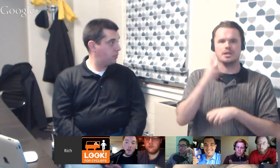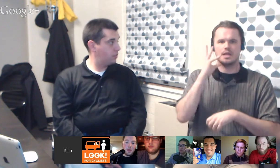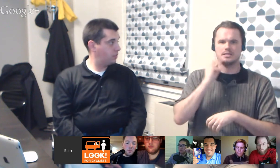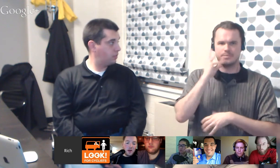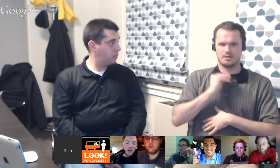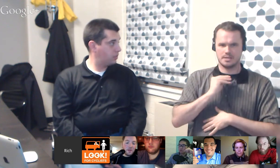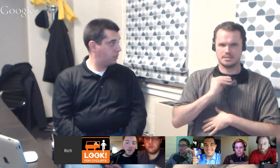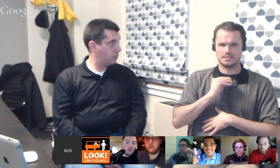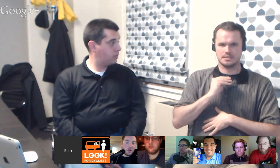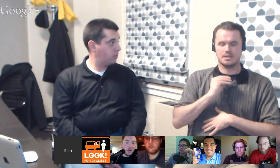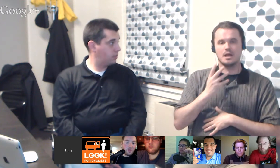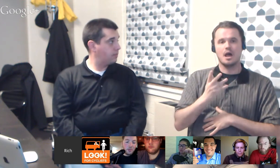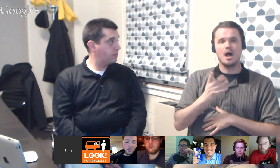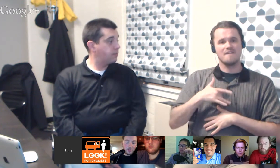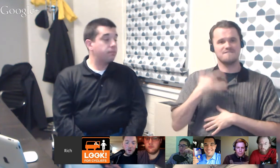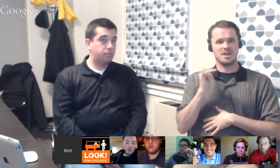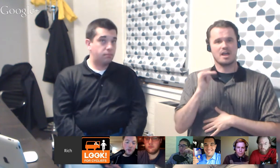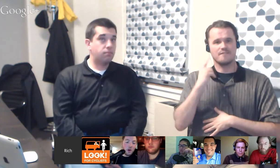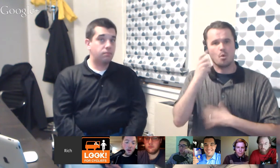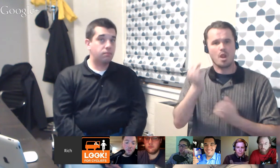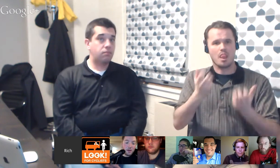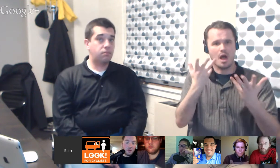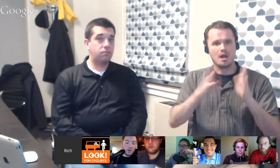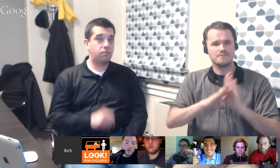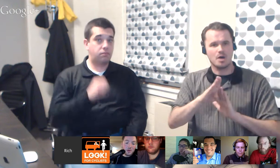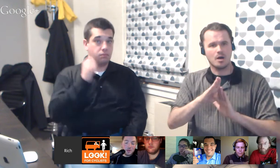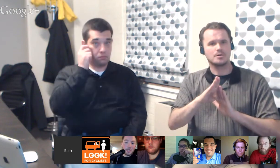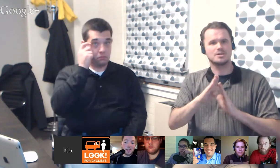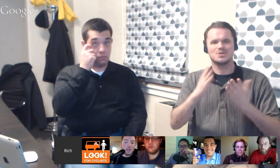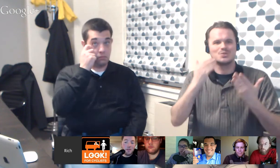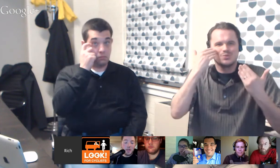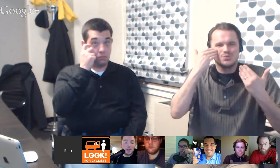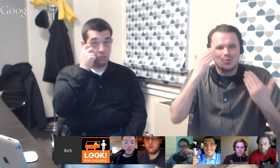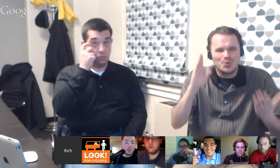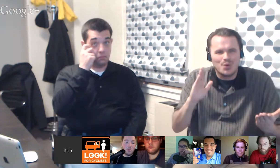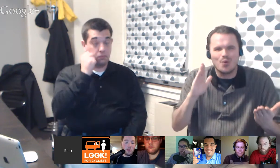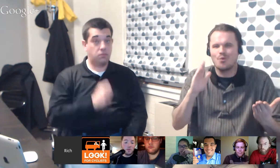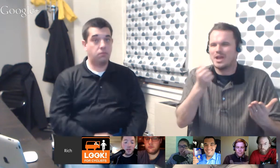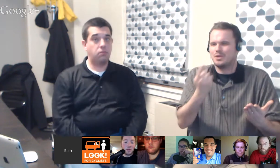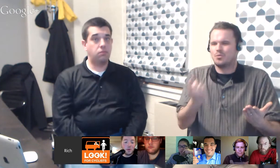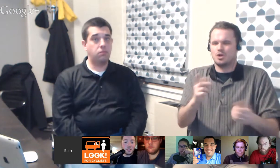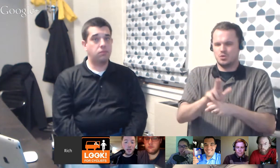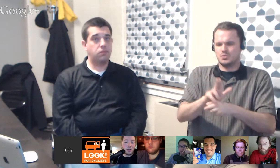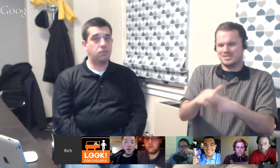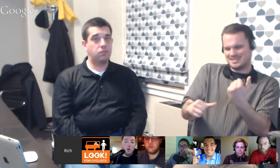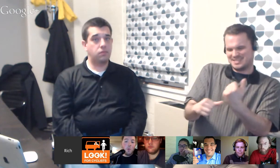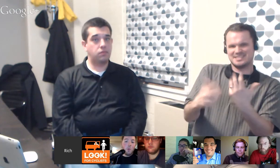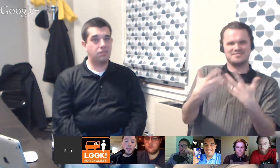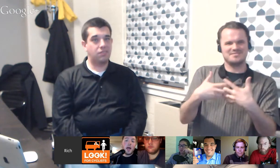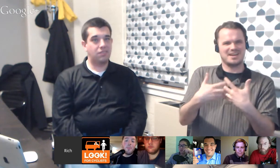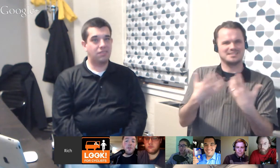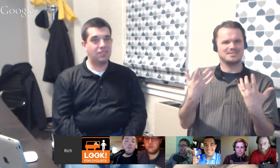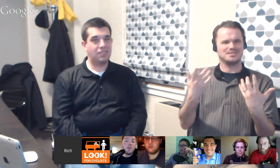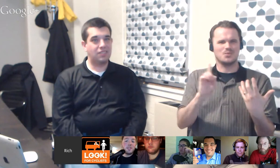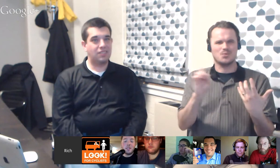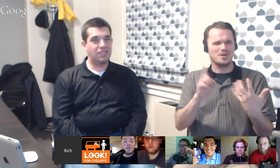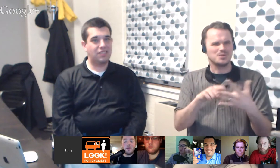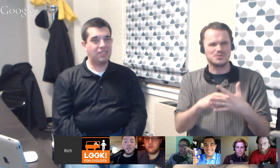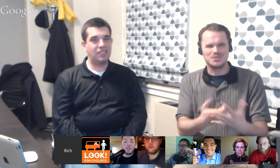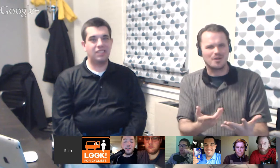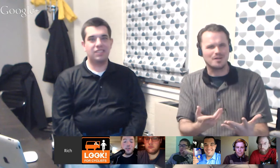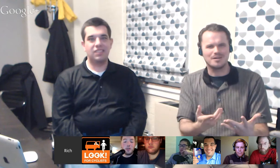them. But I feel like for a lot of developers, we don't know anybody who uses any assisted devices, so we don't even really know where to start. What type of